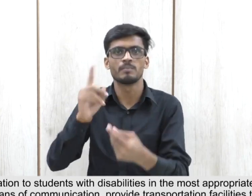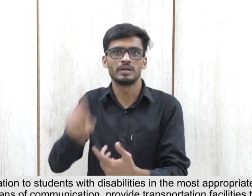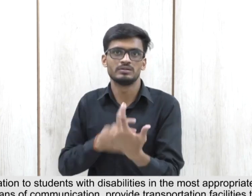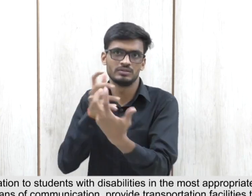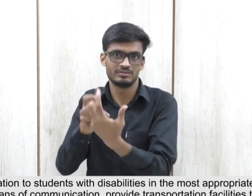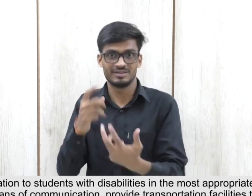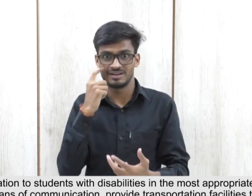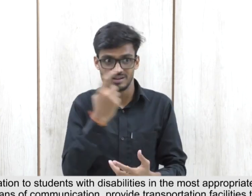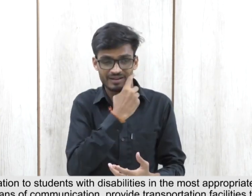communication.